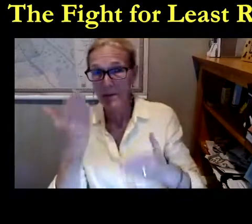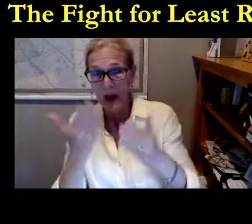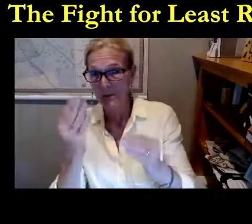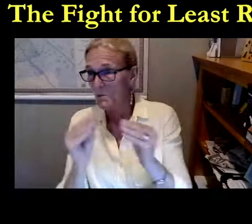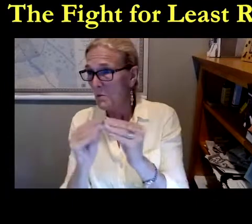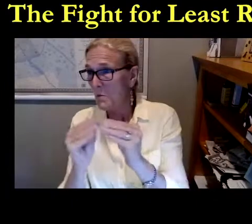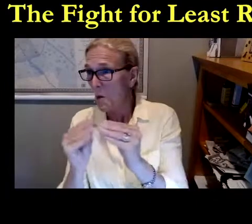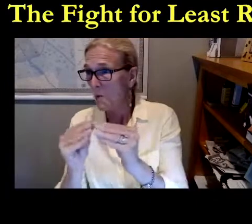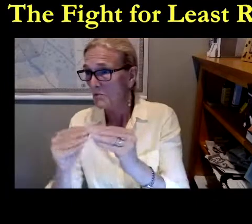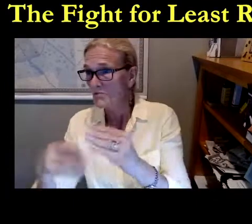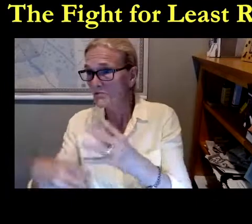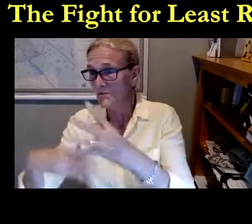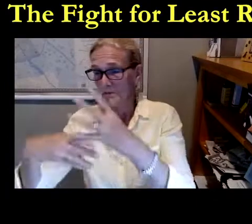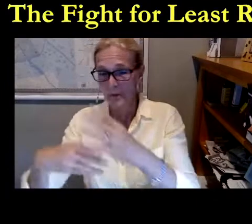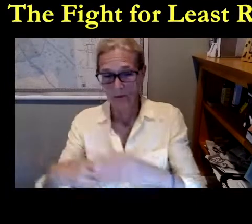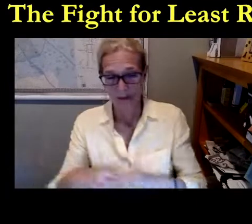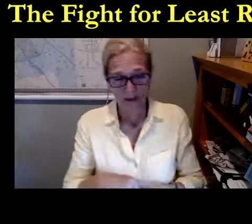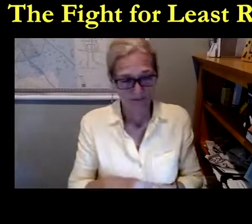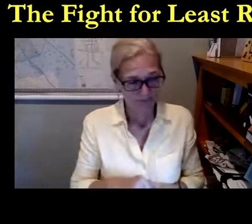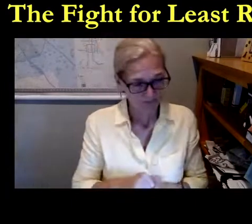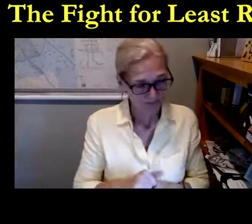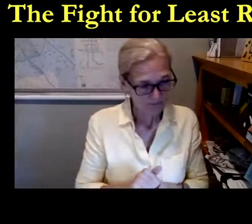We do have questions for you.